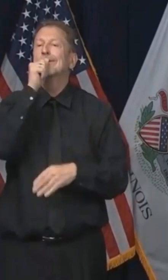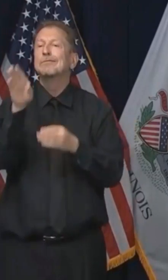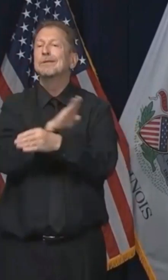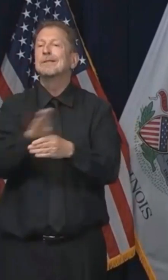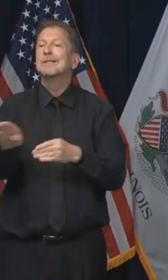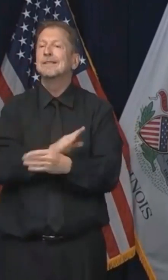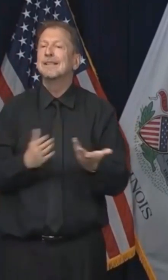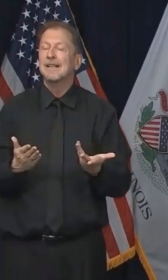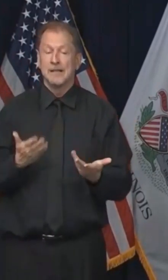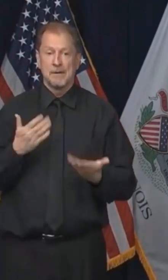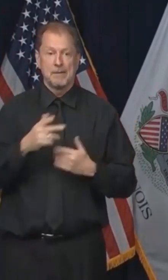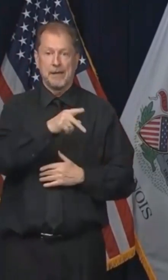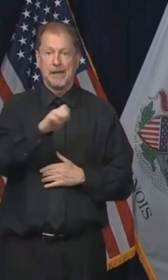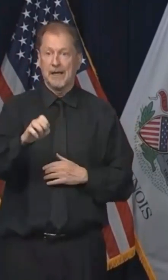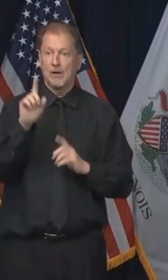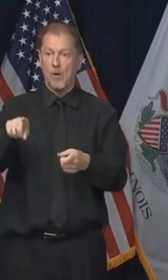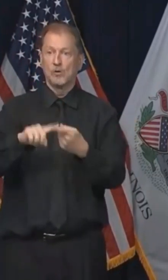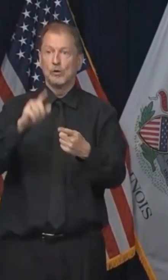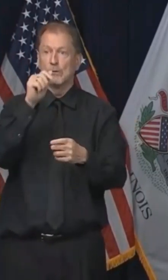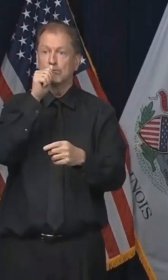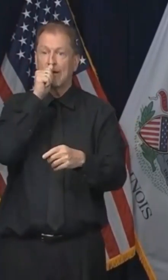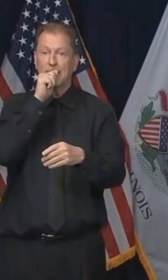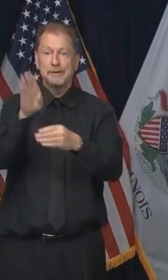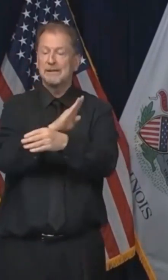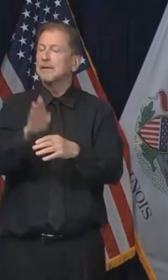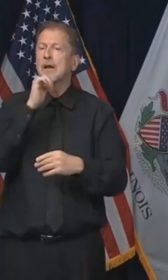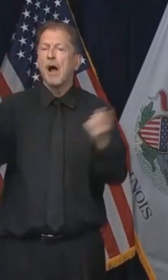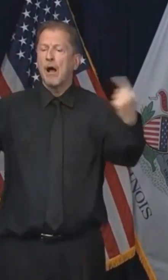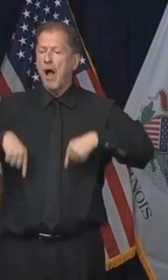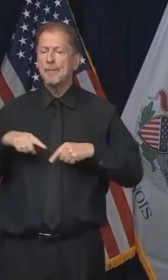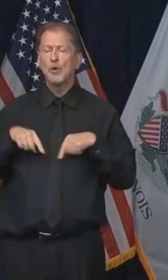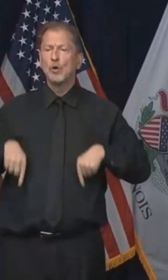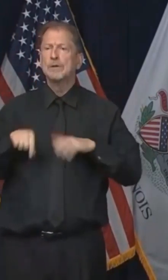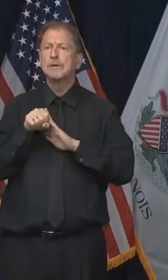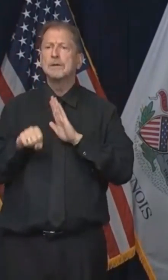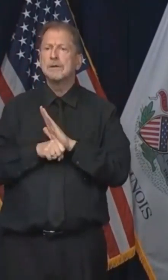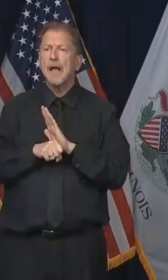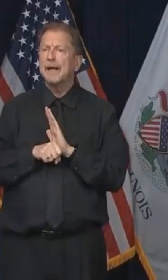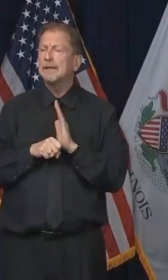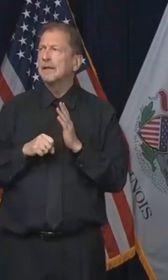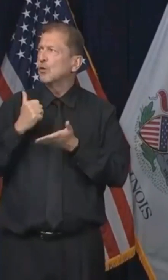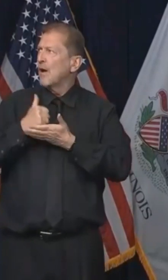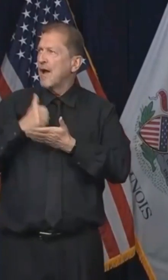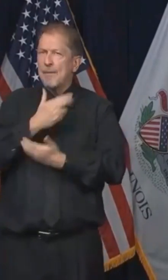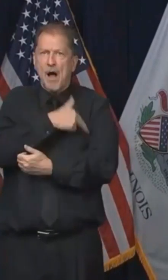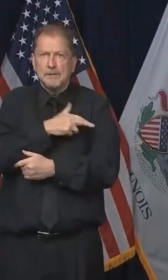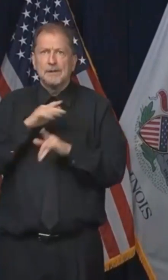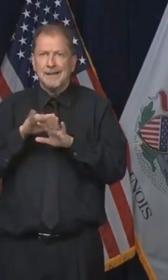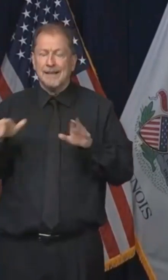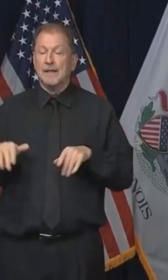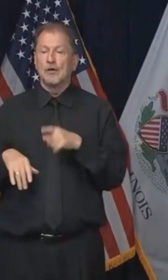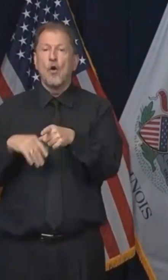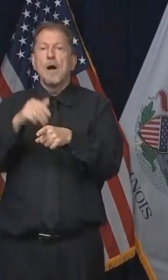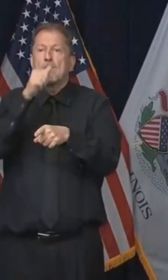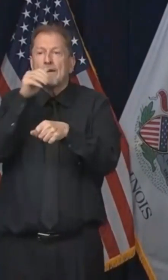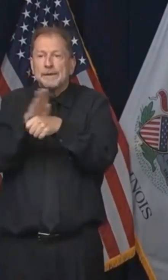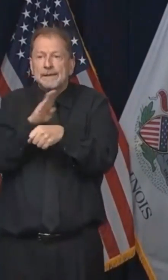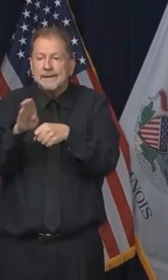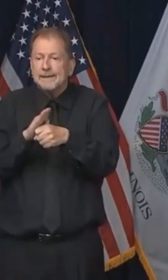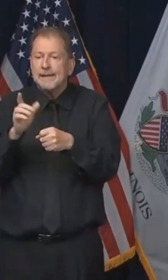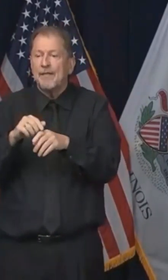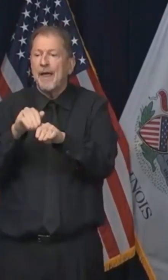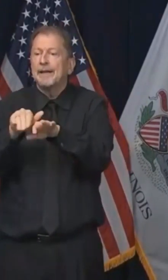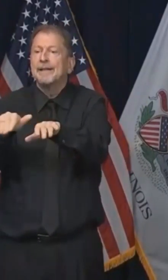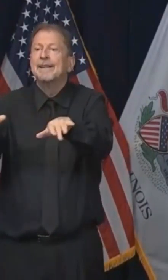but they're private goods. They're not going to the states. They're going to private companies that are then distributing it to their customers, whoever they